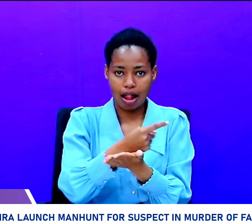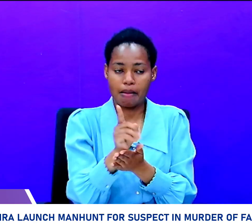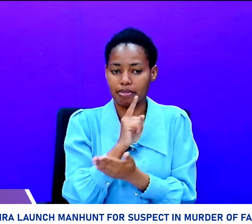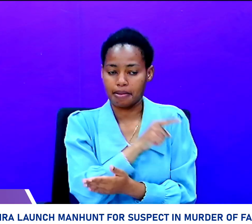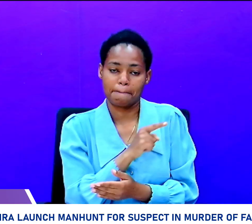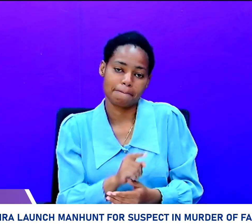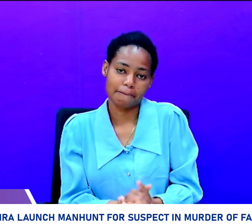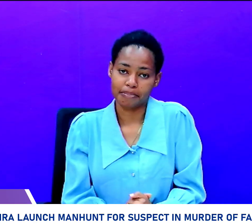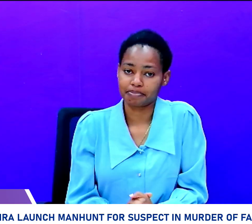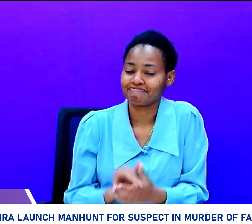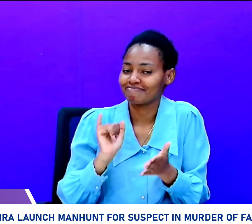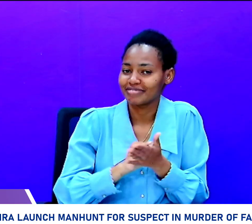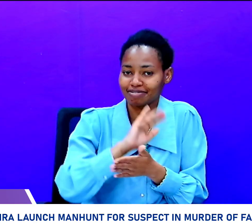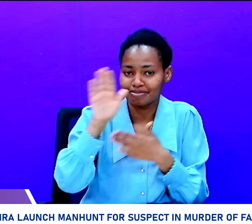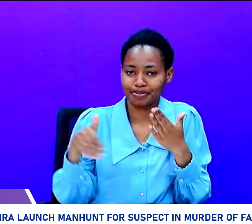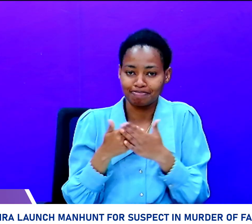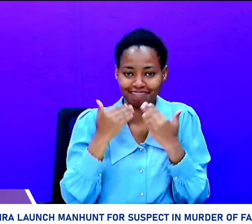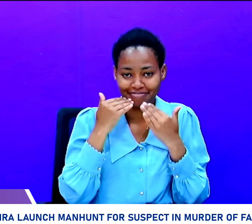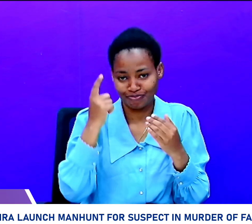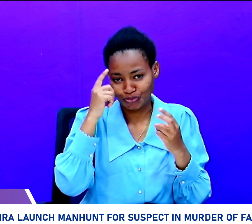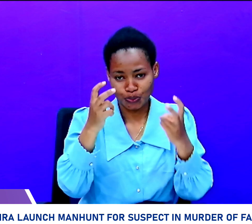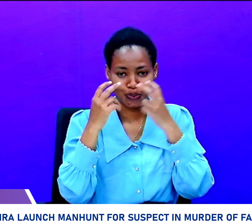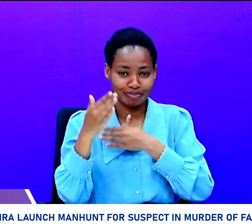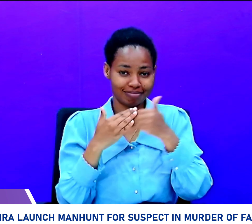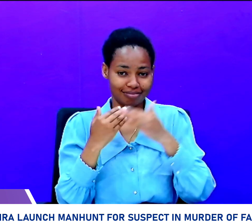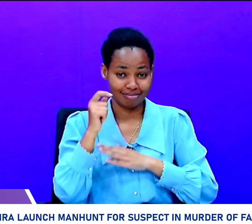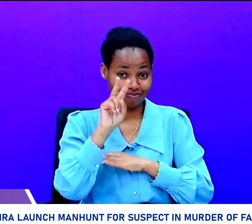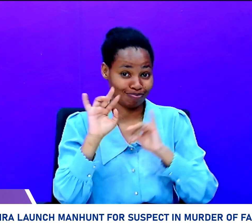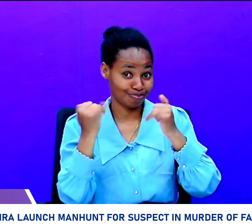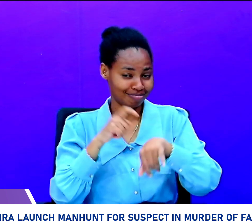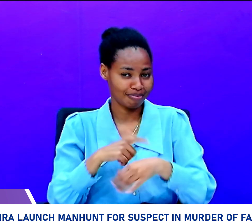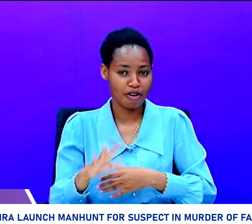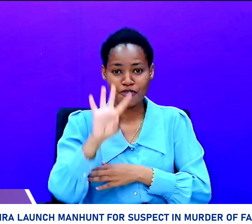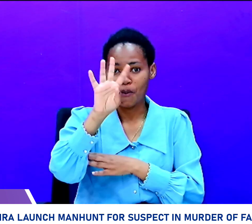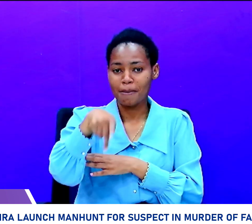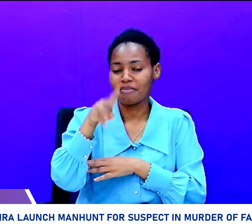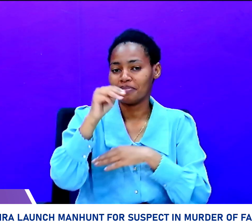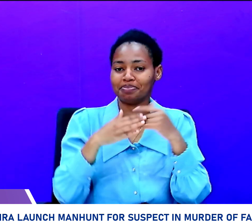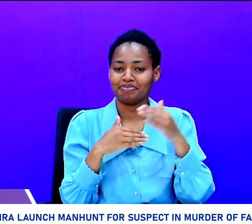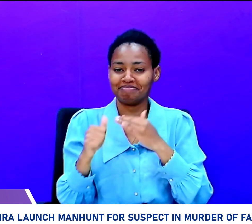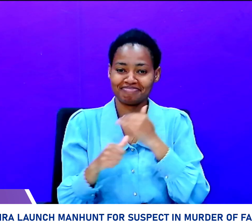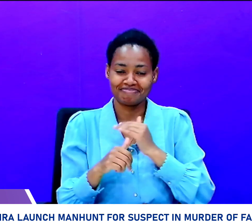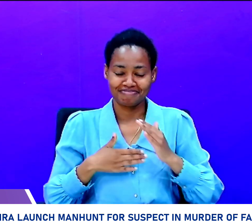track him down. And that wraps up our brief news. Thank you so much for staying tuned. You've been with